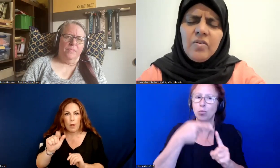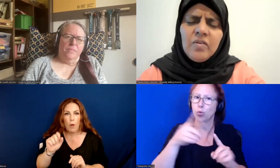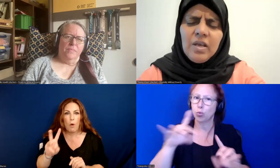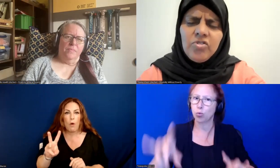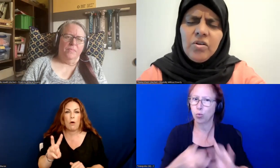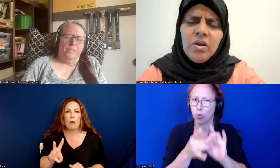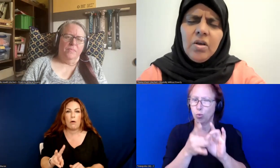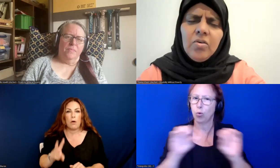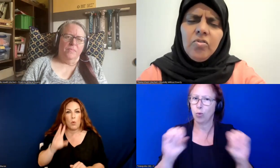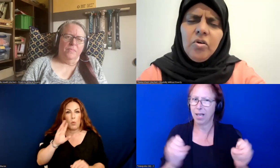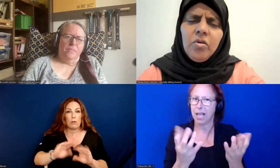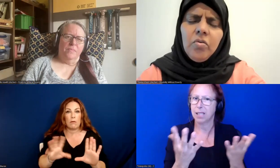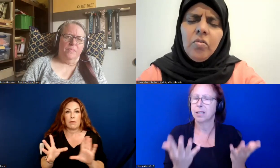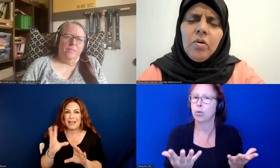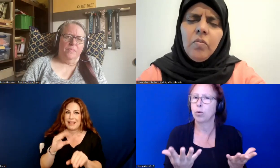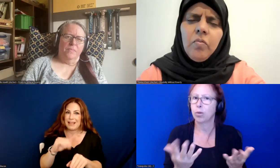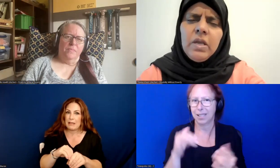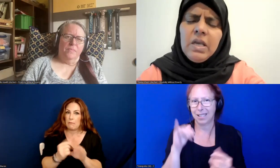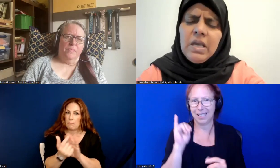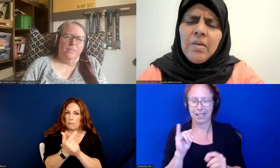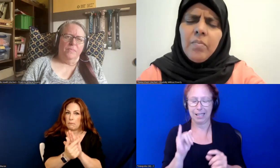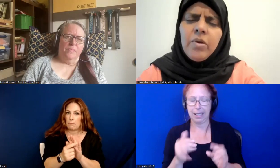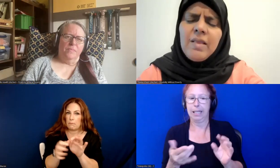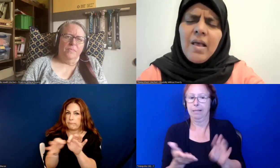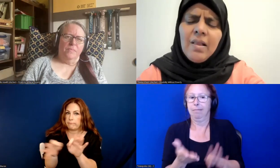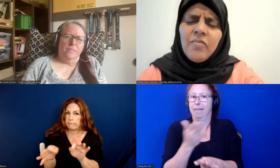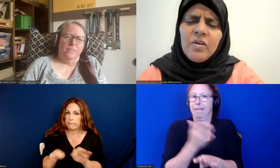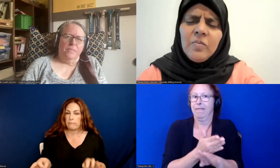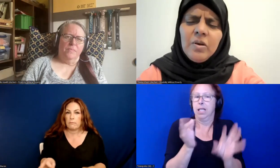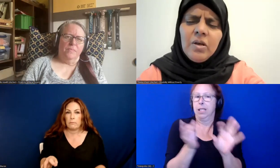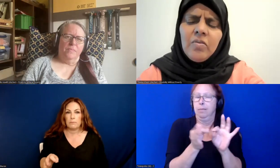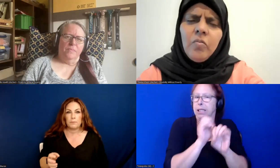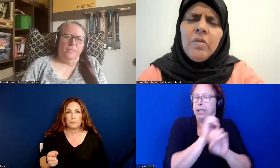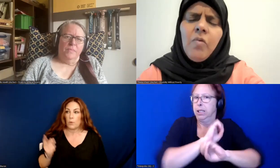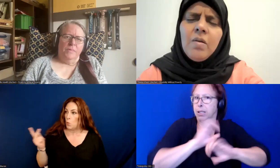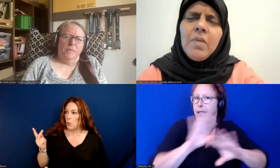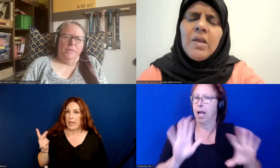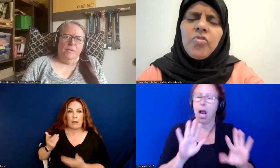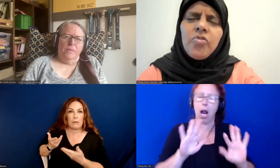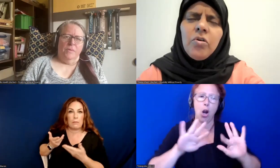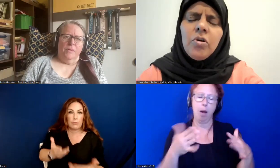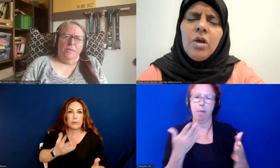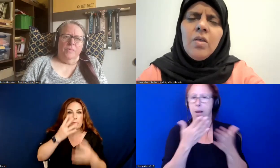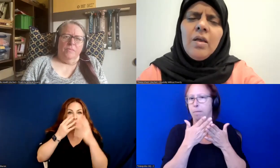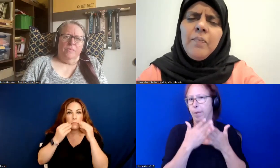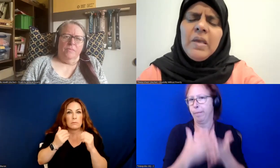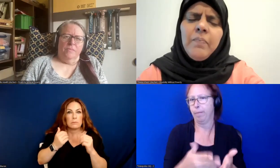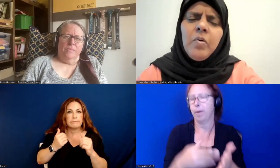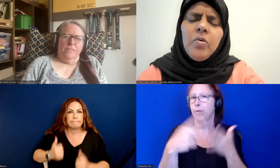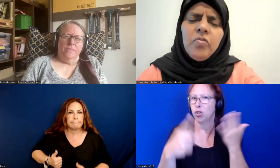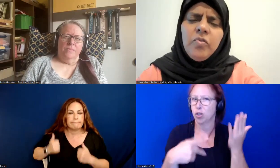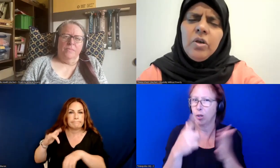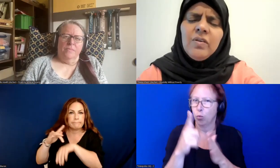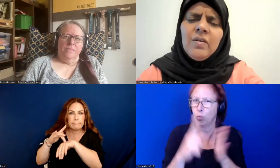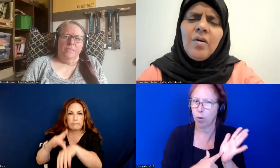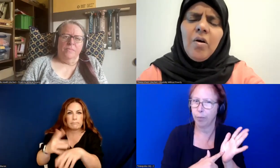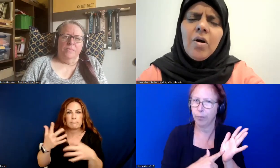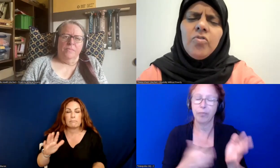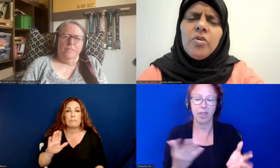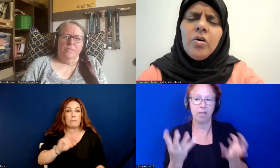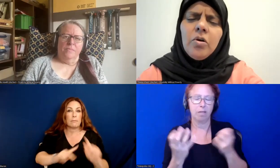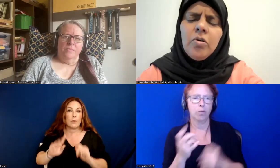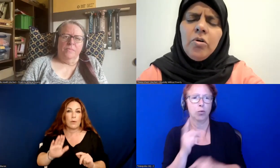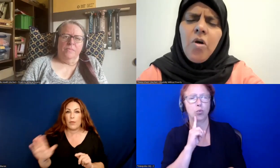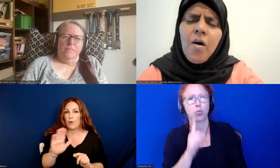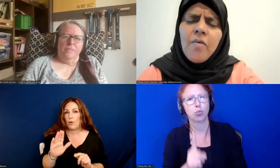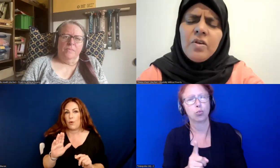eventual legislation. So we bring that lived experience. We want to make sure that people whose voices